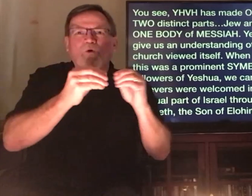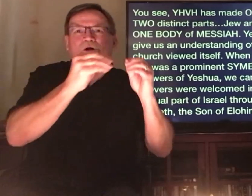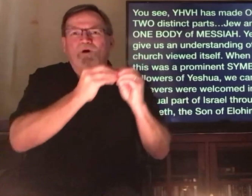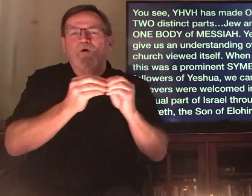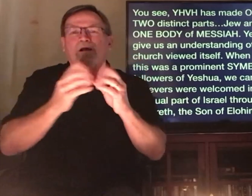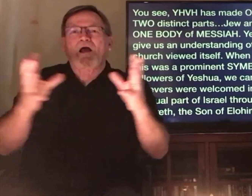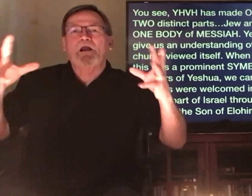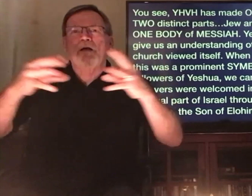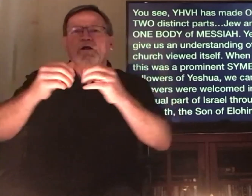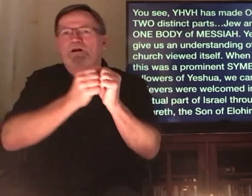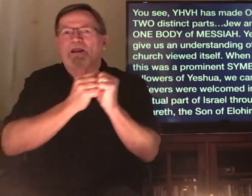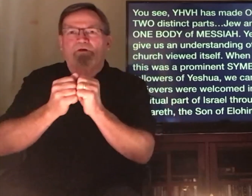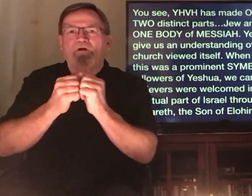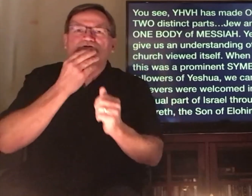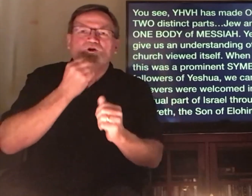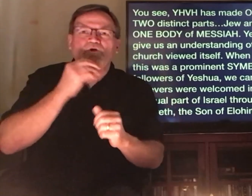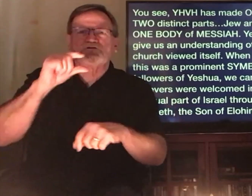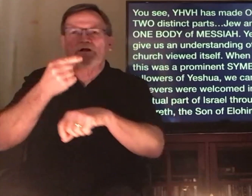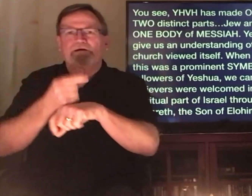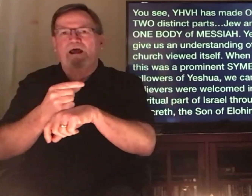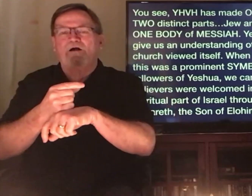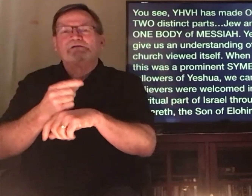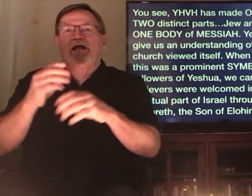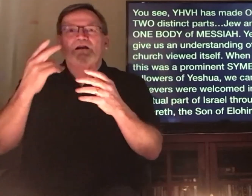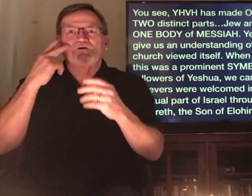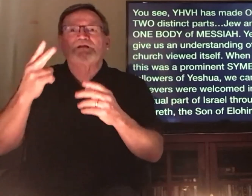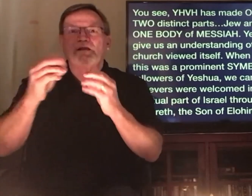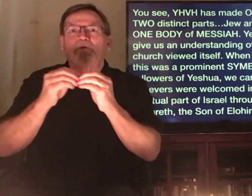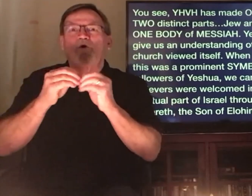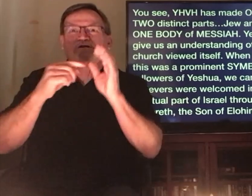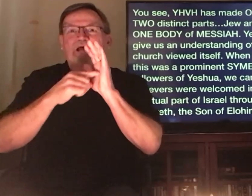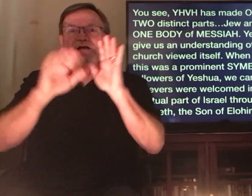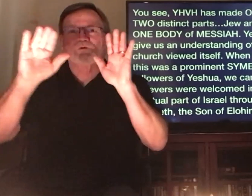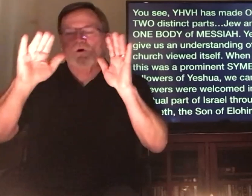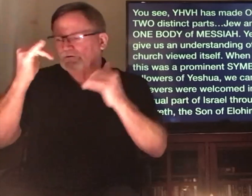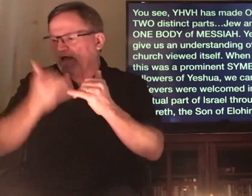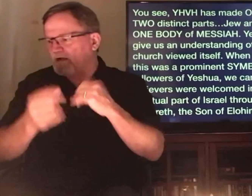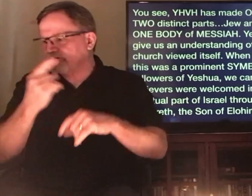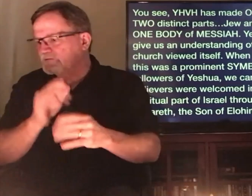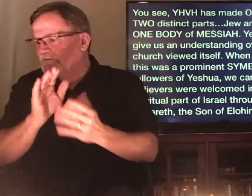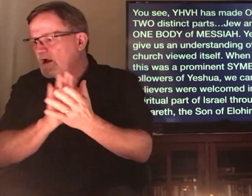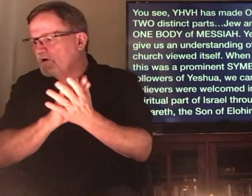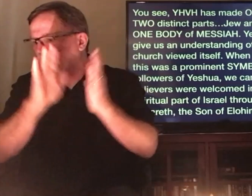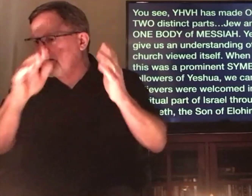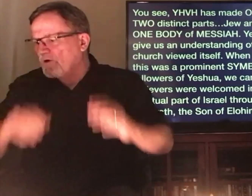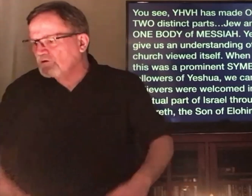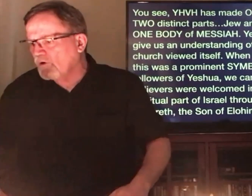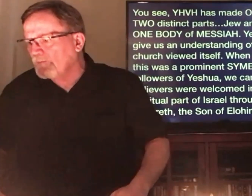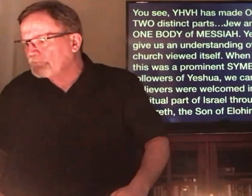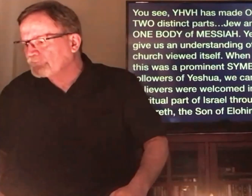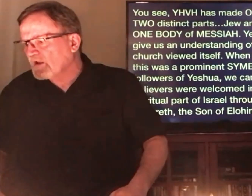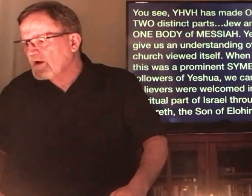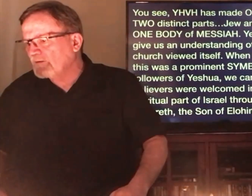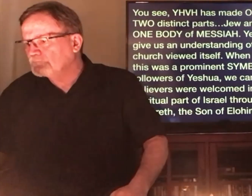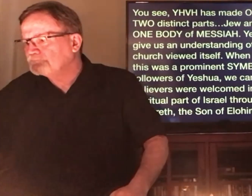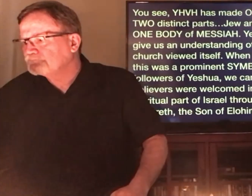bring people saved, all that. We start to see coming back like the early church. Today, coming back, that